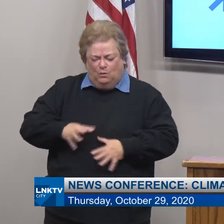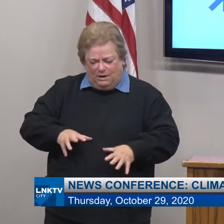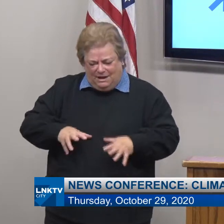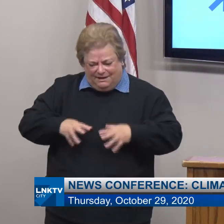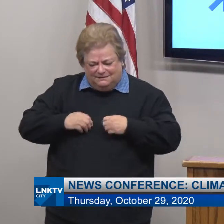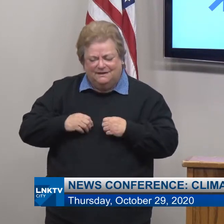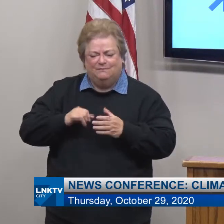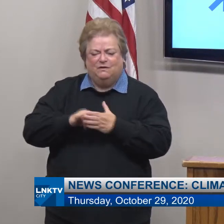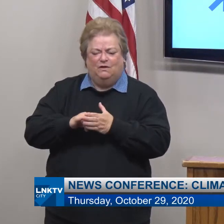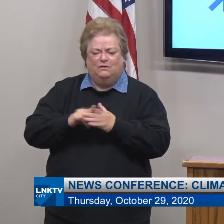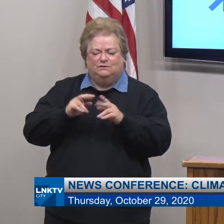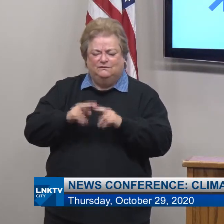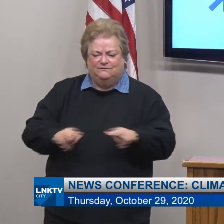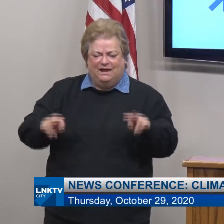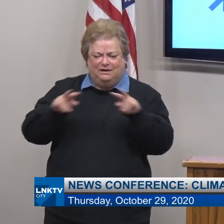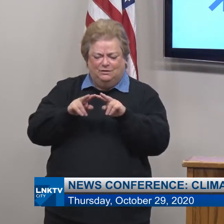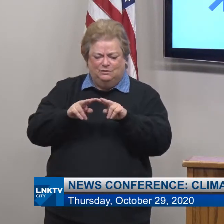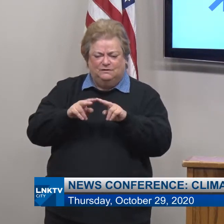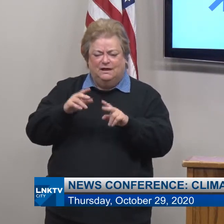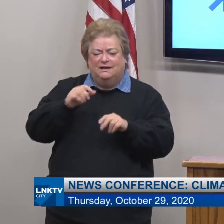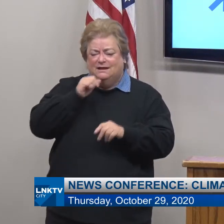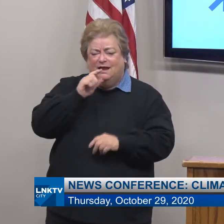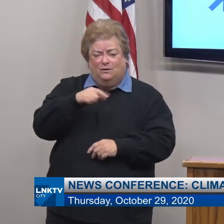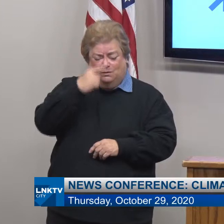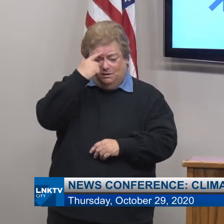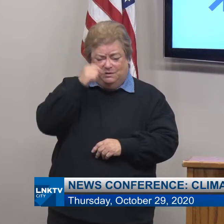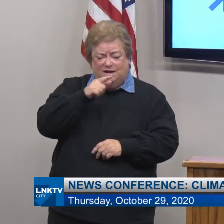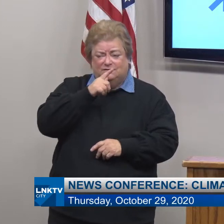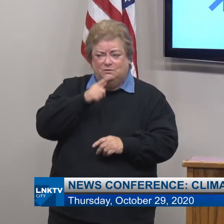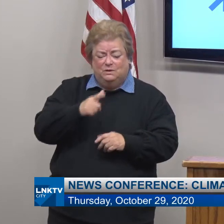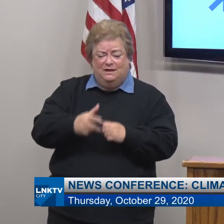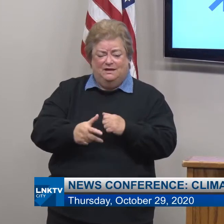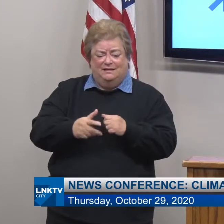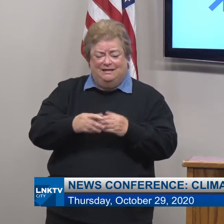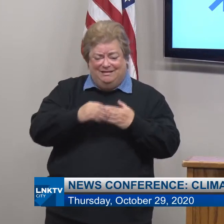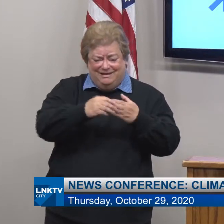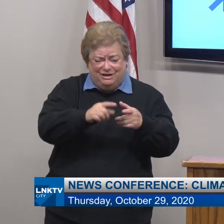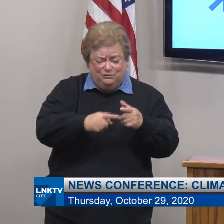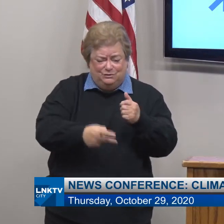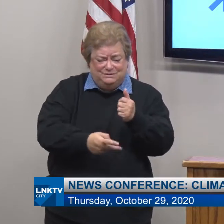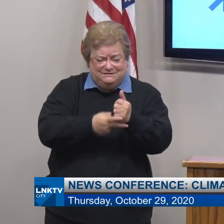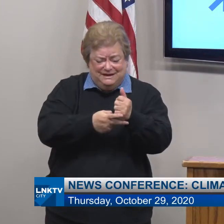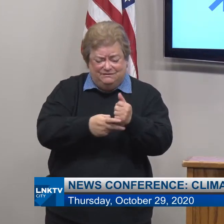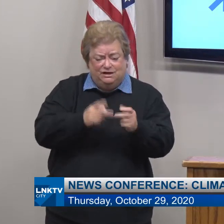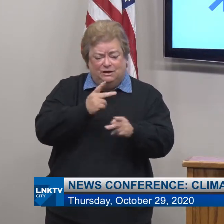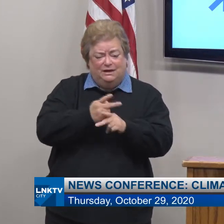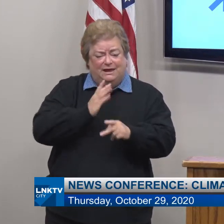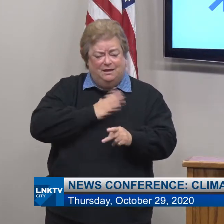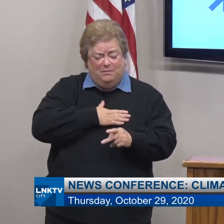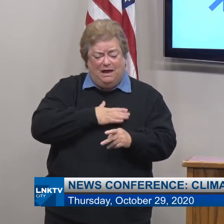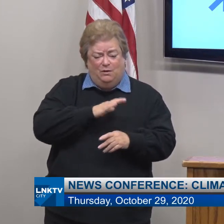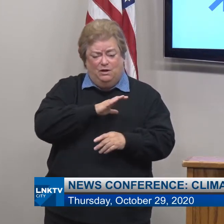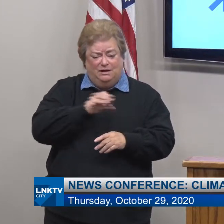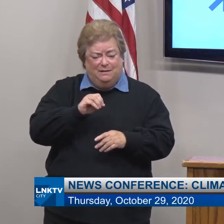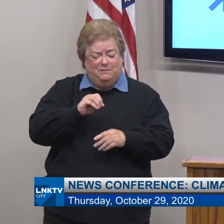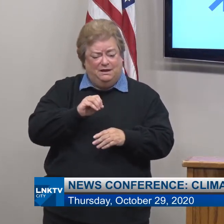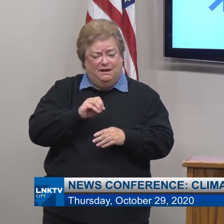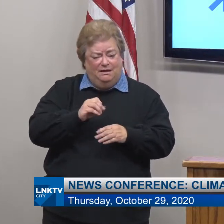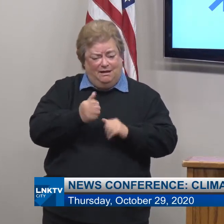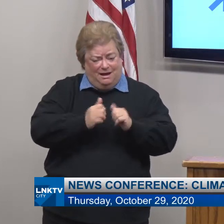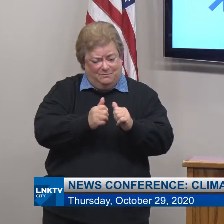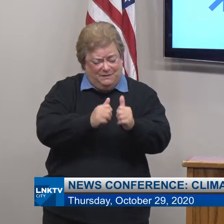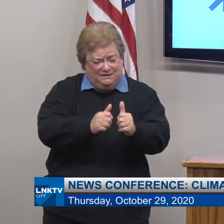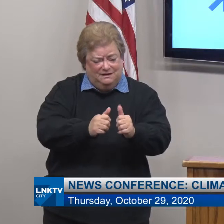these values and innovations not only because it leads to savings that keep our company competitive in the